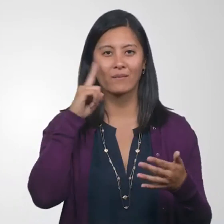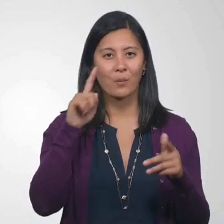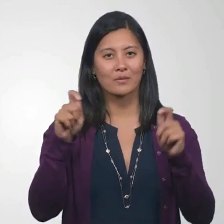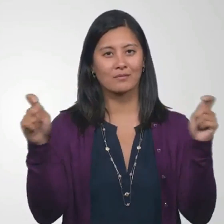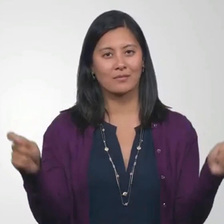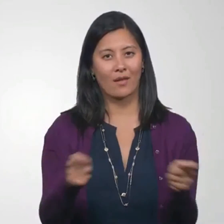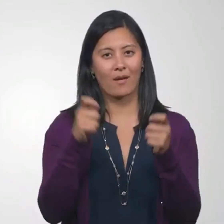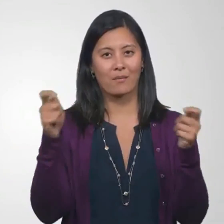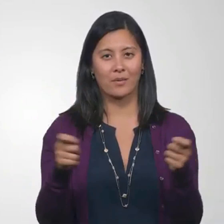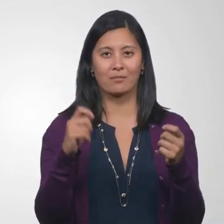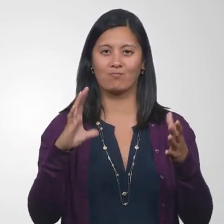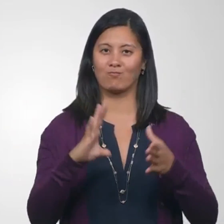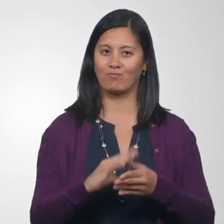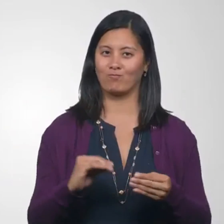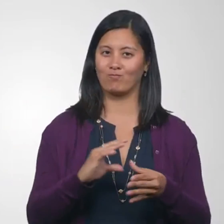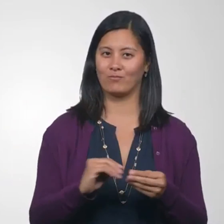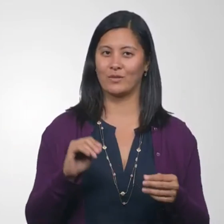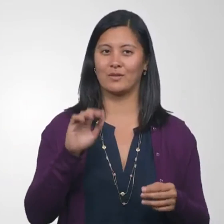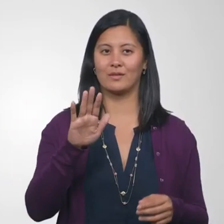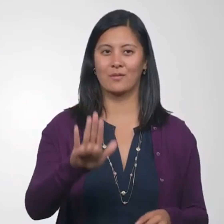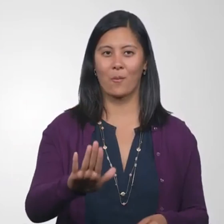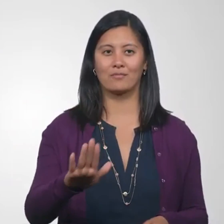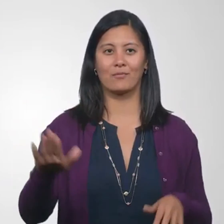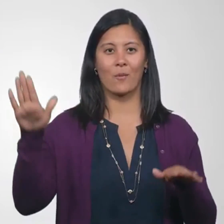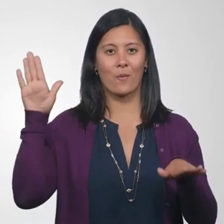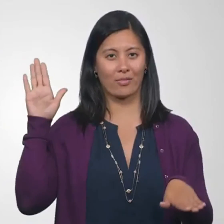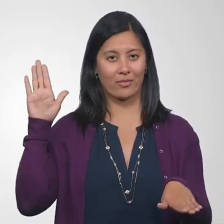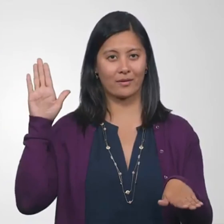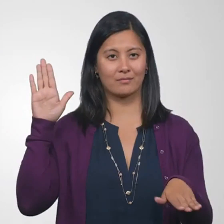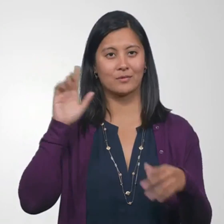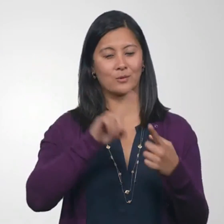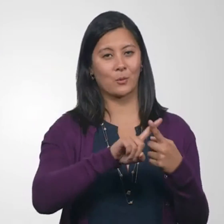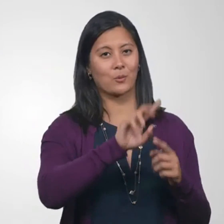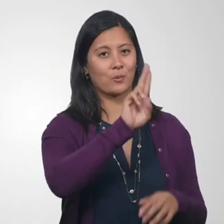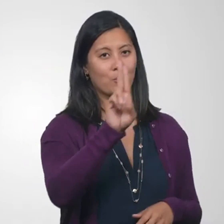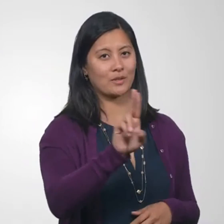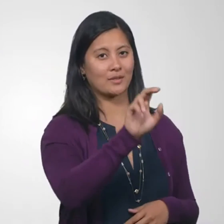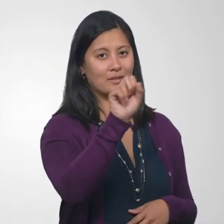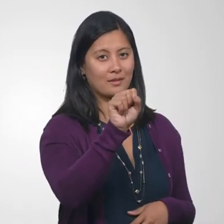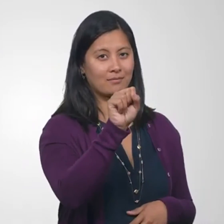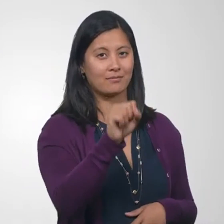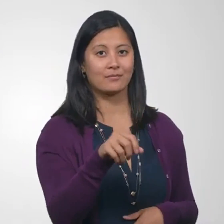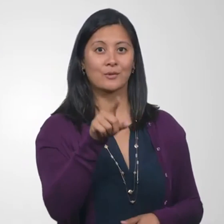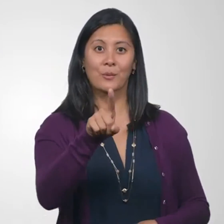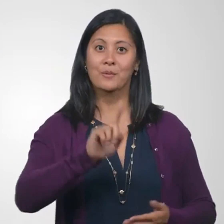you will be scheduled for an oath ceremony to recite the Oath of Allegiance to the United States.